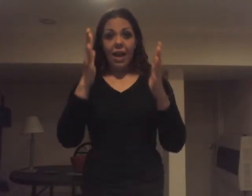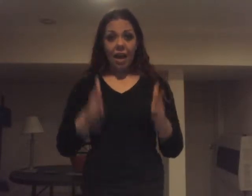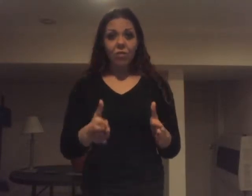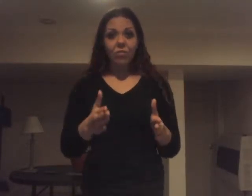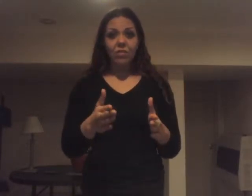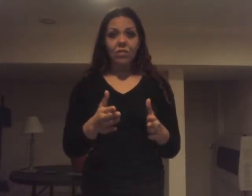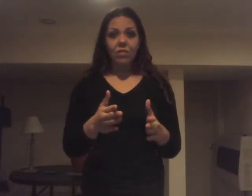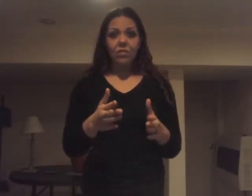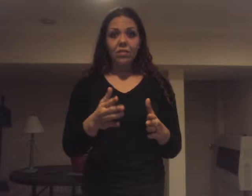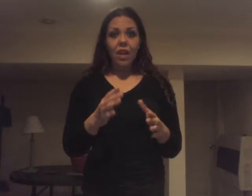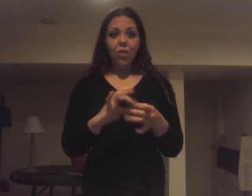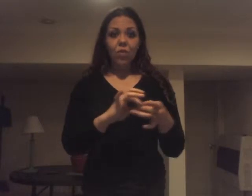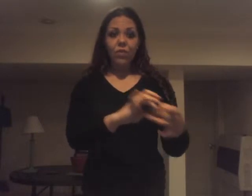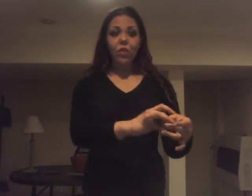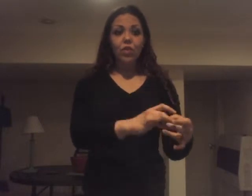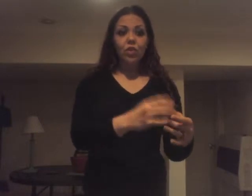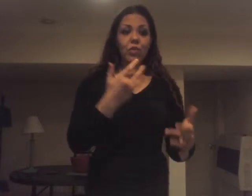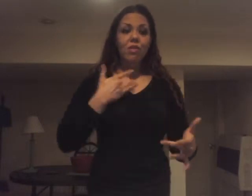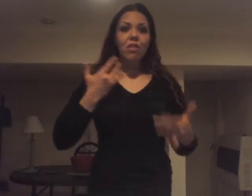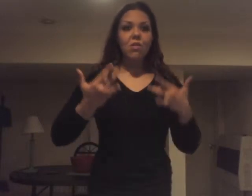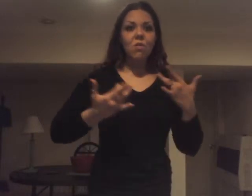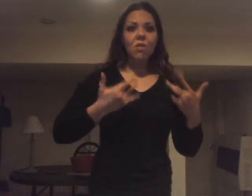thrill of being appalled by salaciousness.